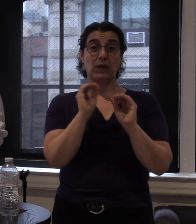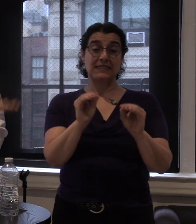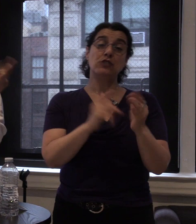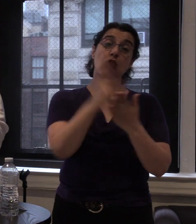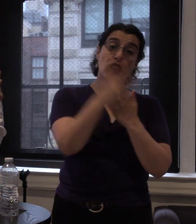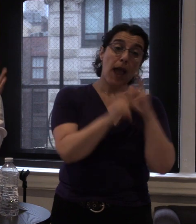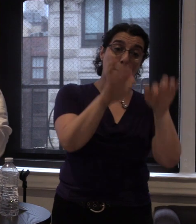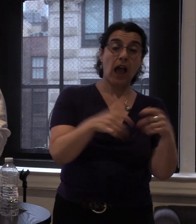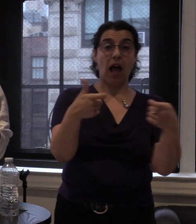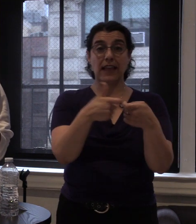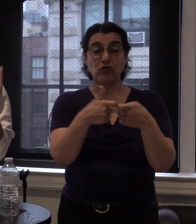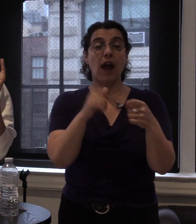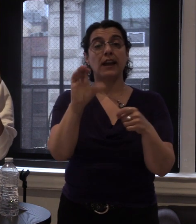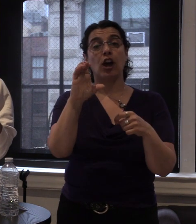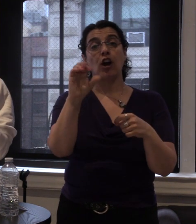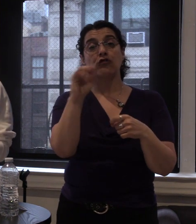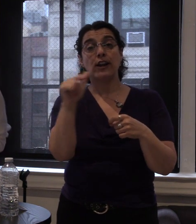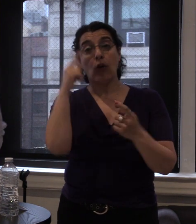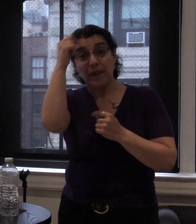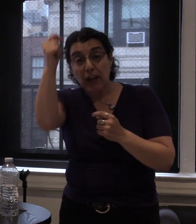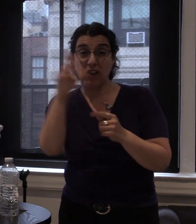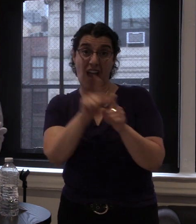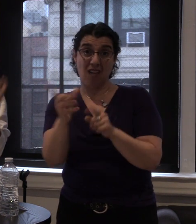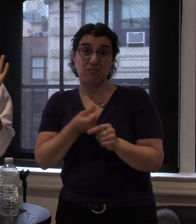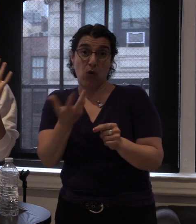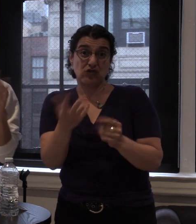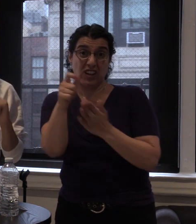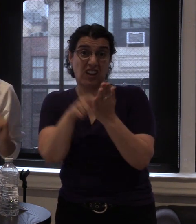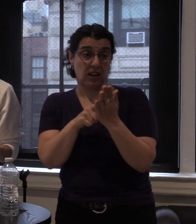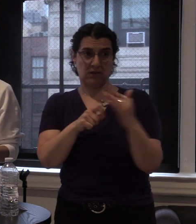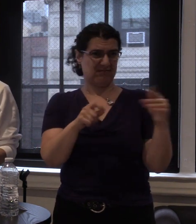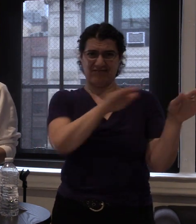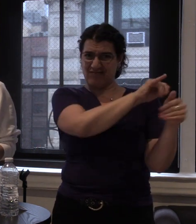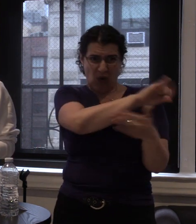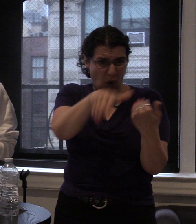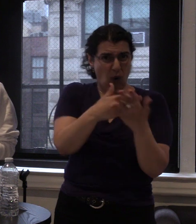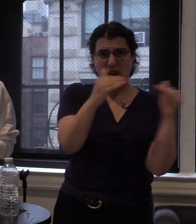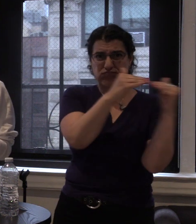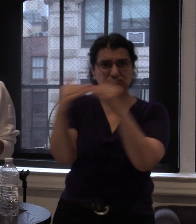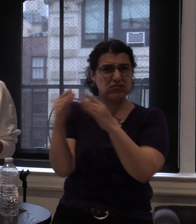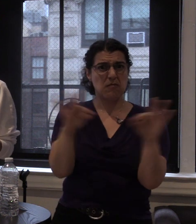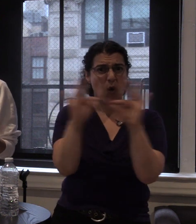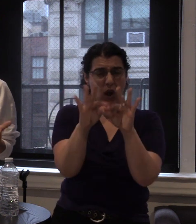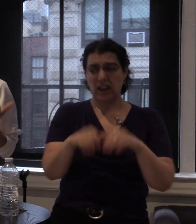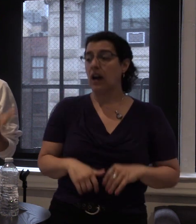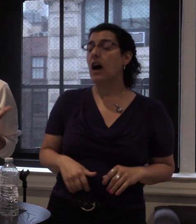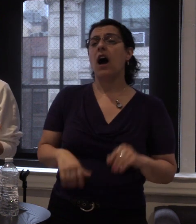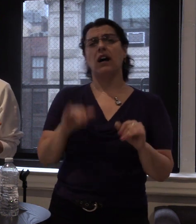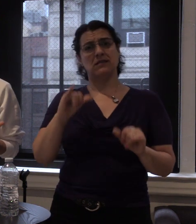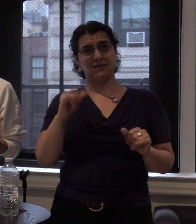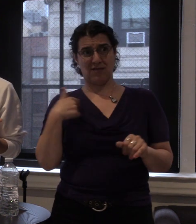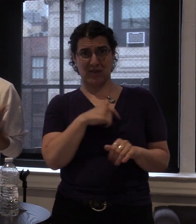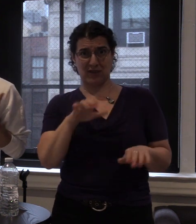computer programming, electronics, critical theory, poetry. And they're all equally important. And I'm happy to say that we're doing